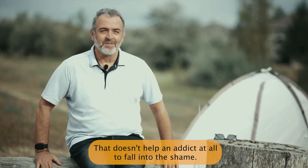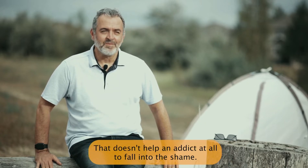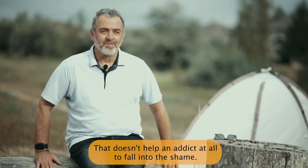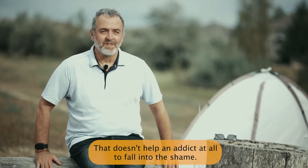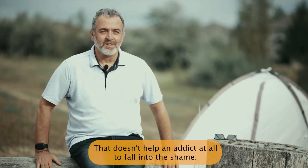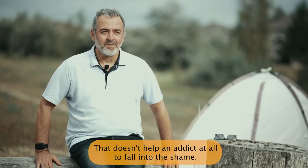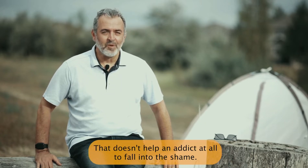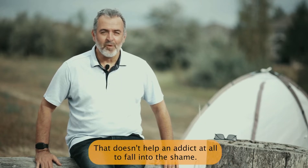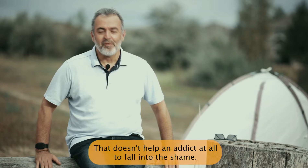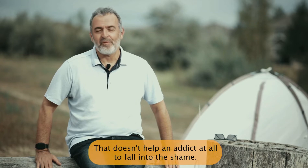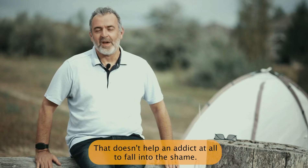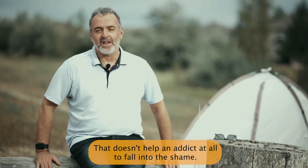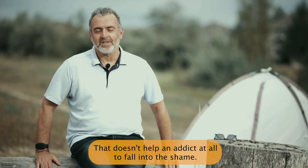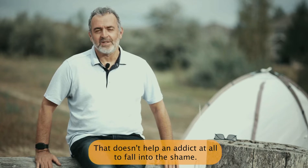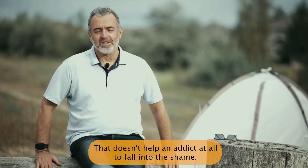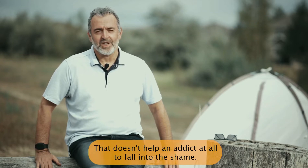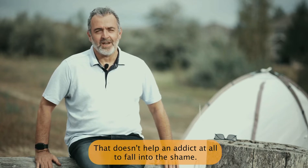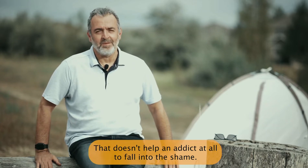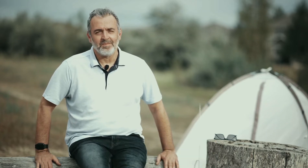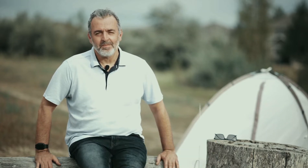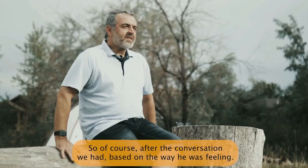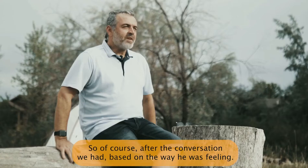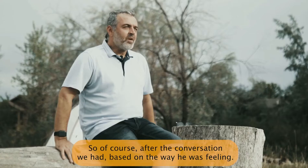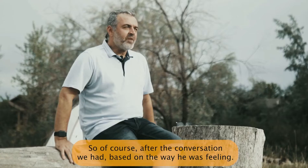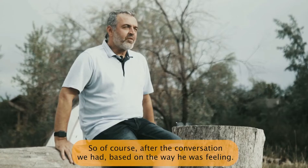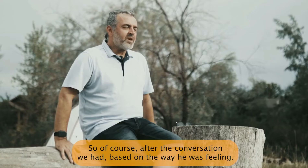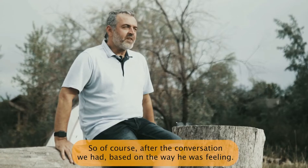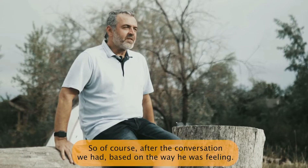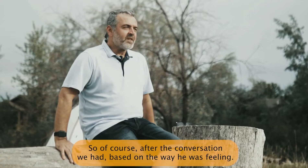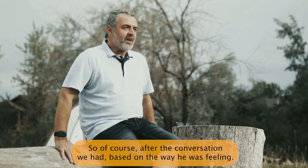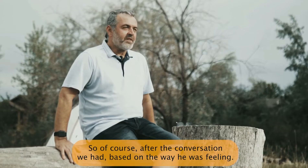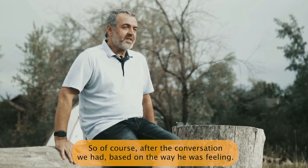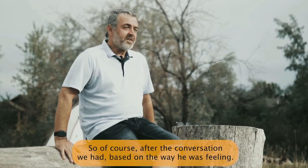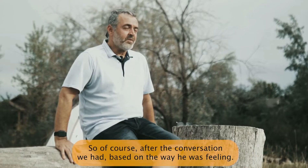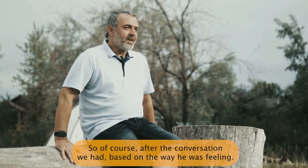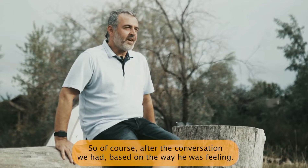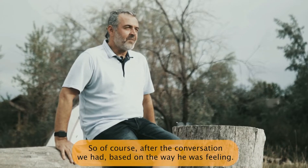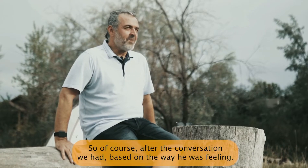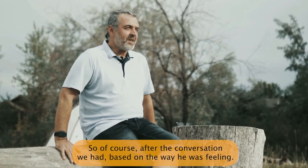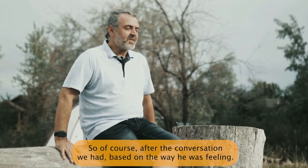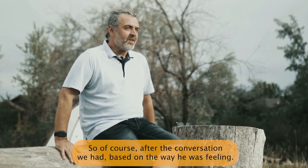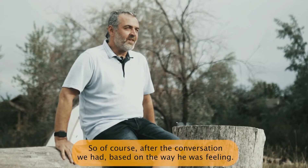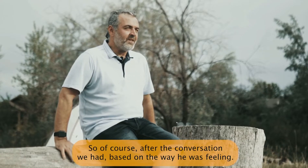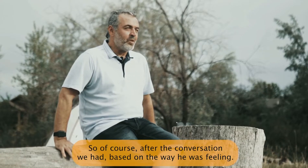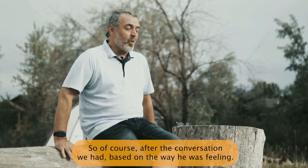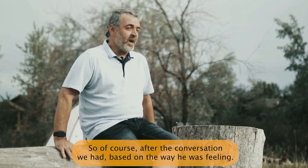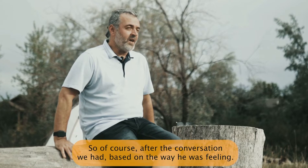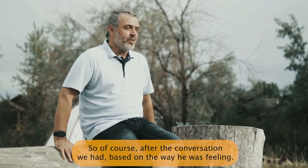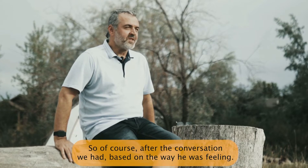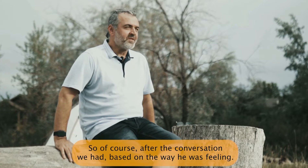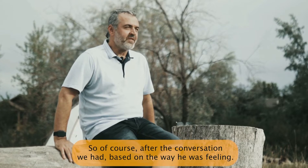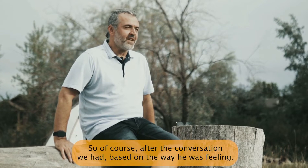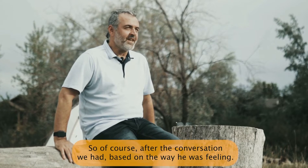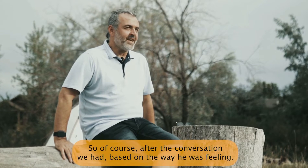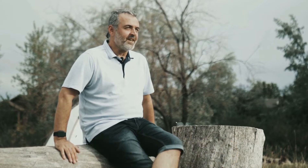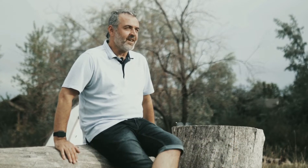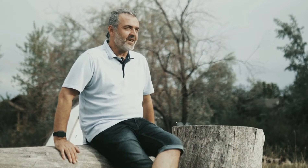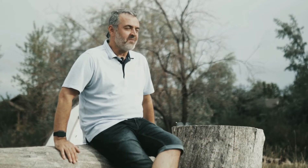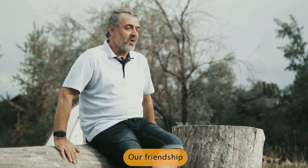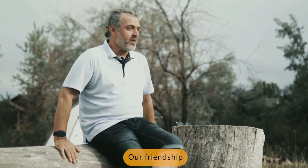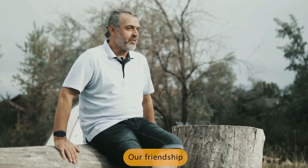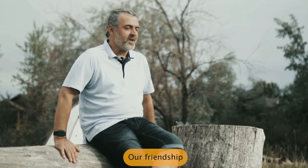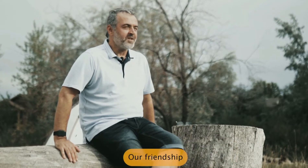all to fall into the shame. So, of course, after the conversation we had, based on the way he was